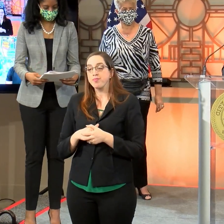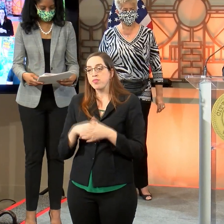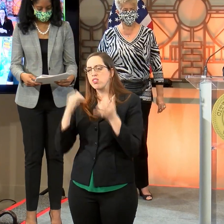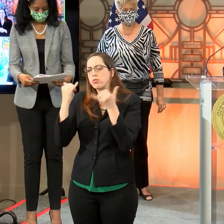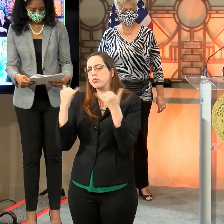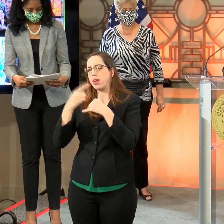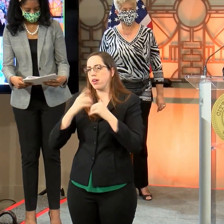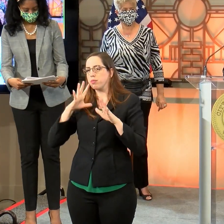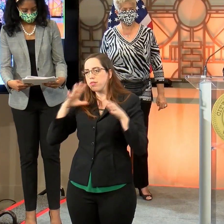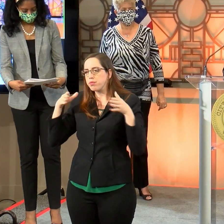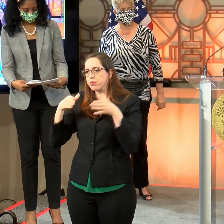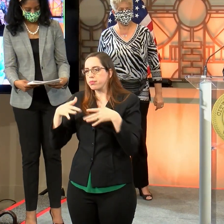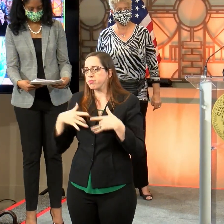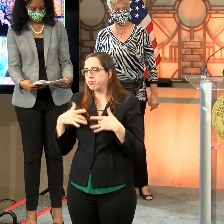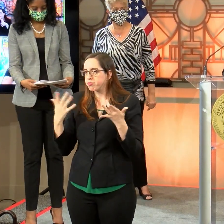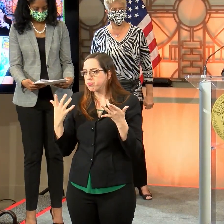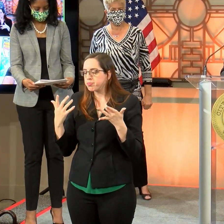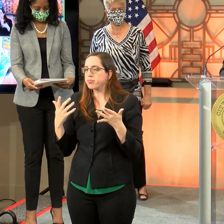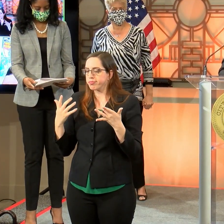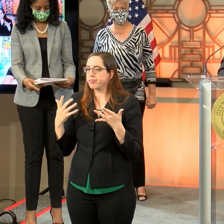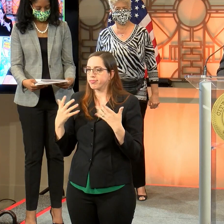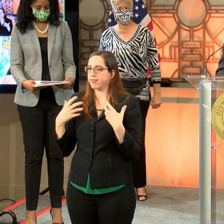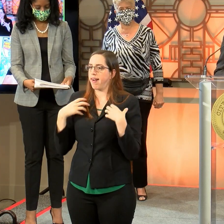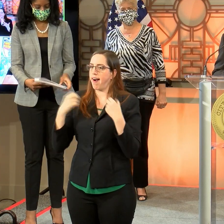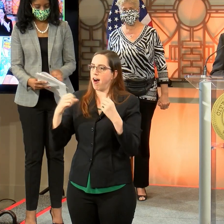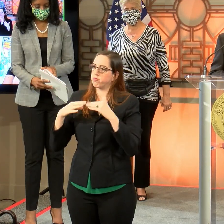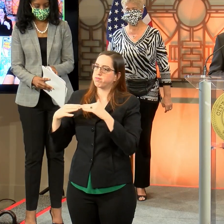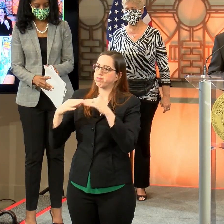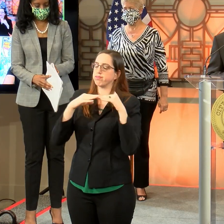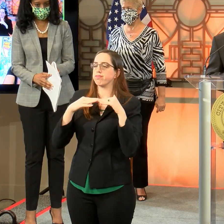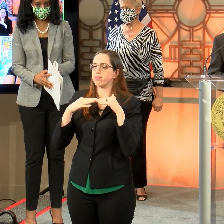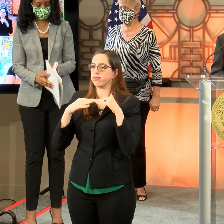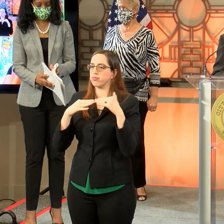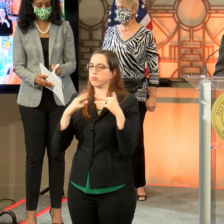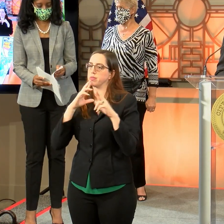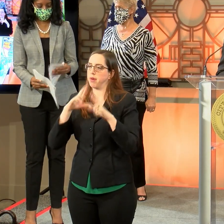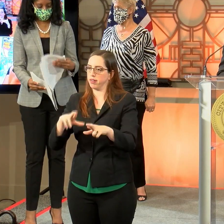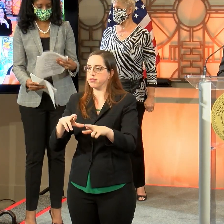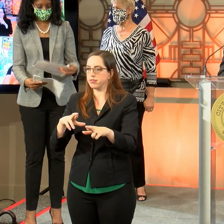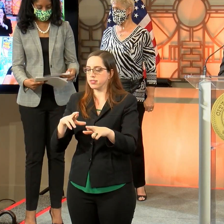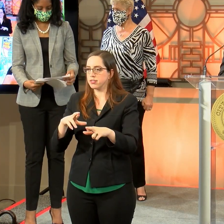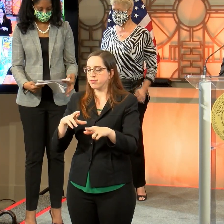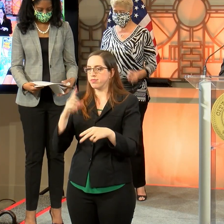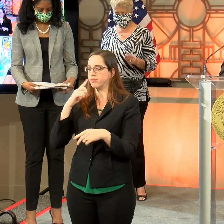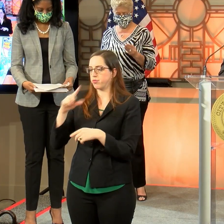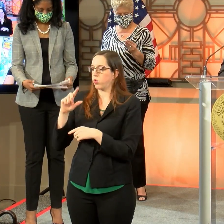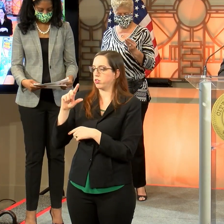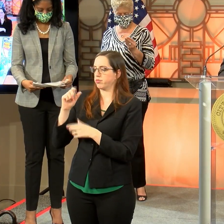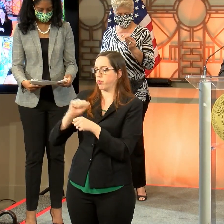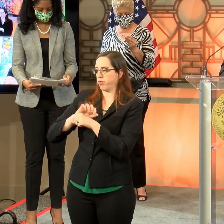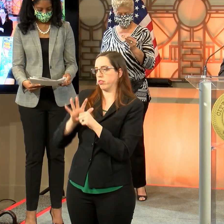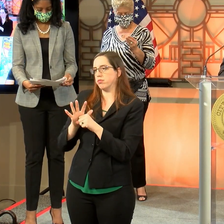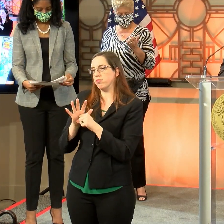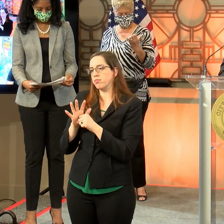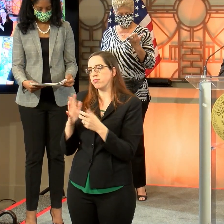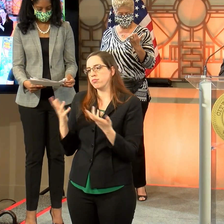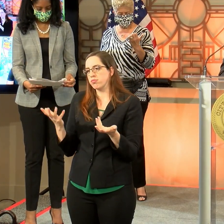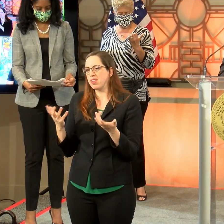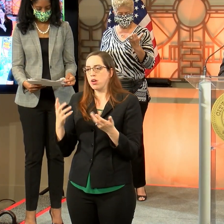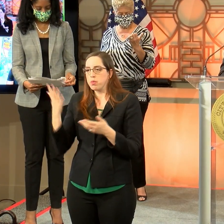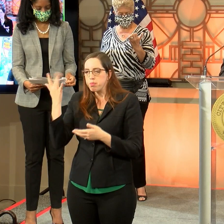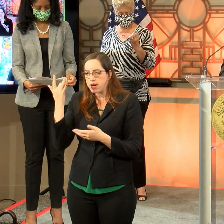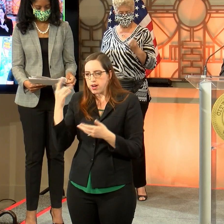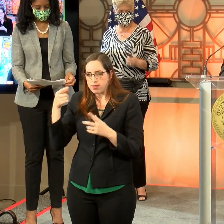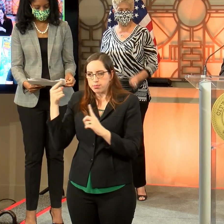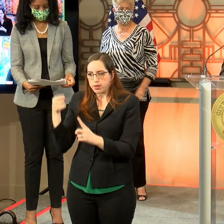Today's focus is about the health equity response to COVID-19. It is about making